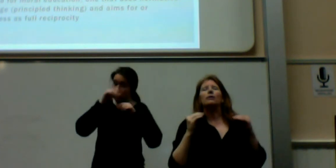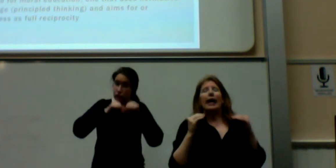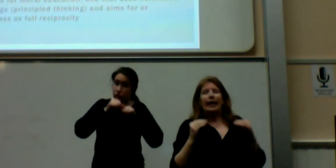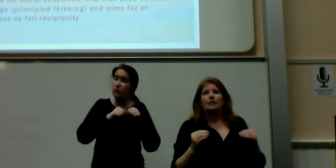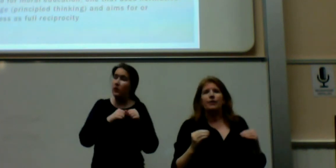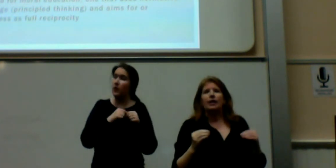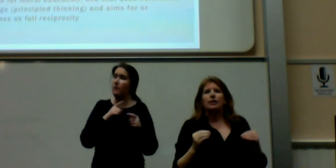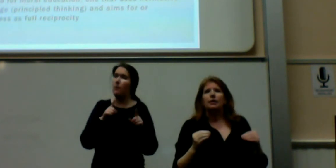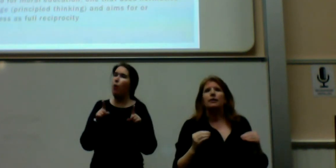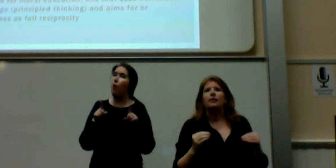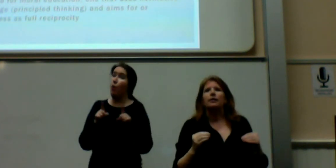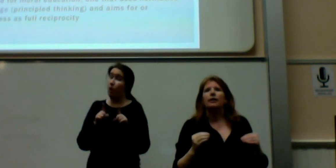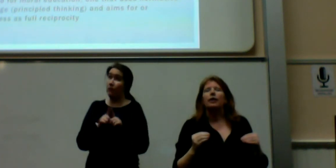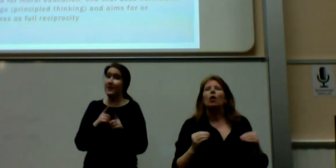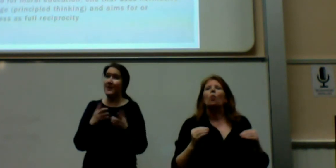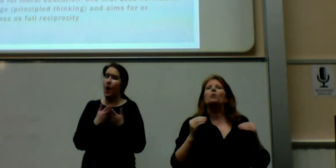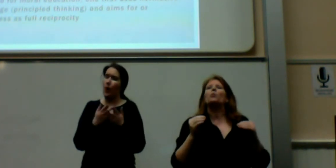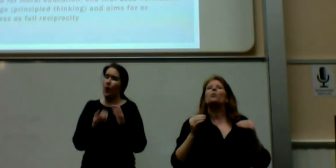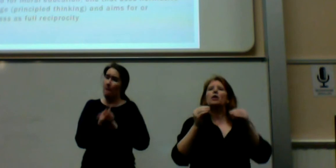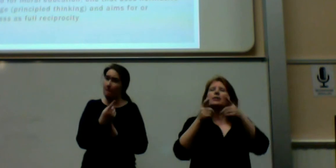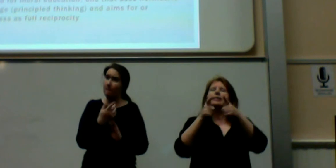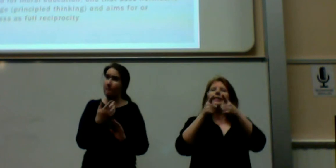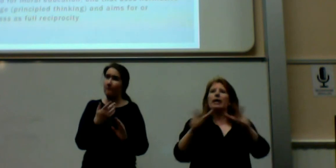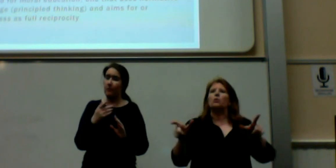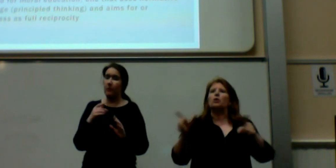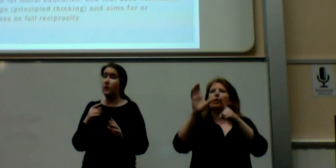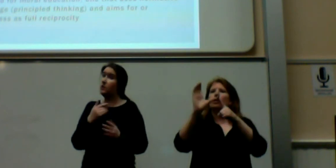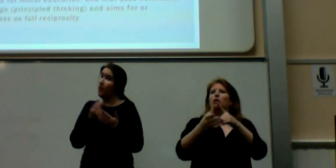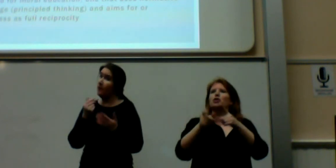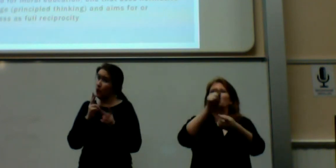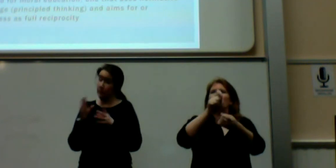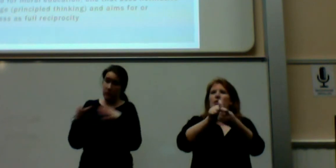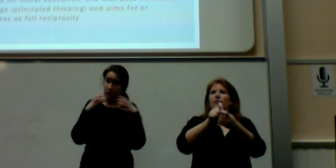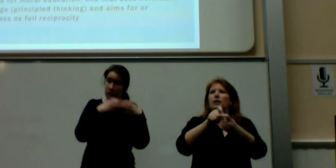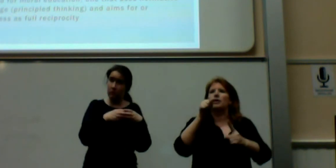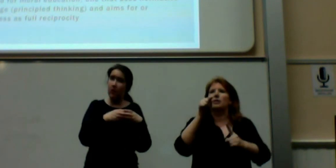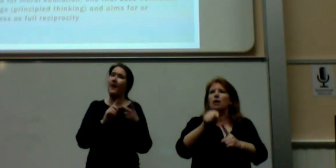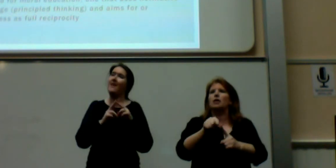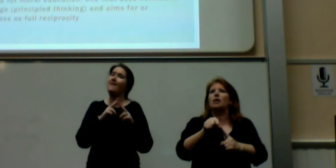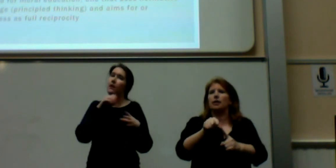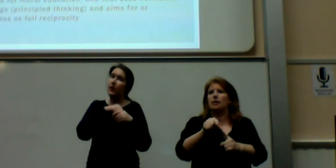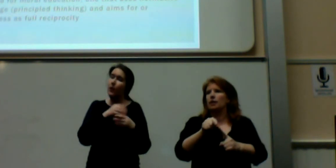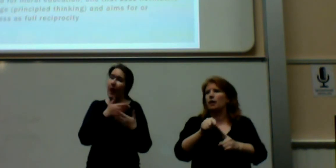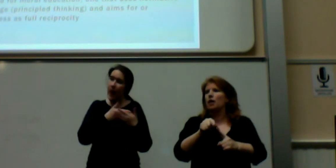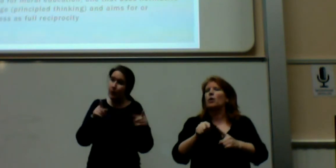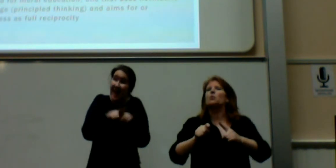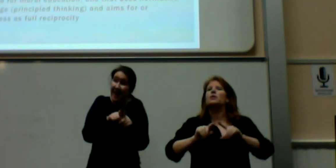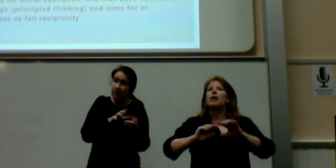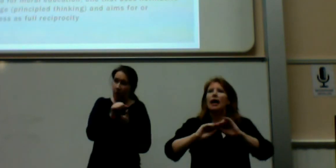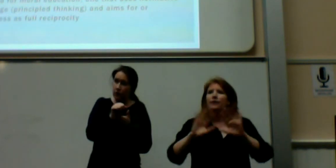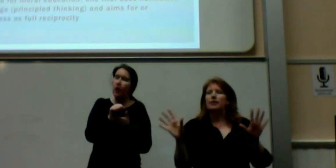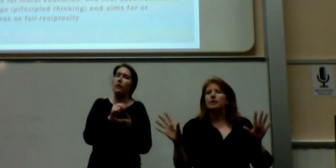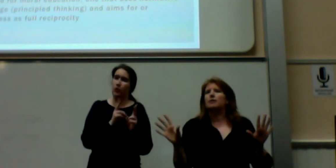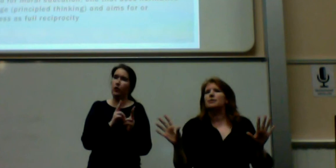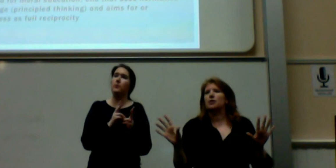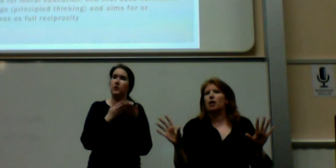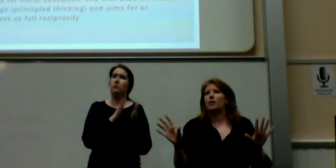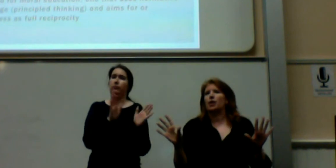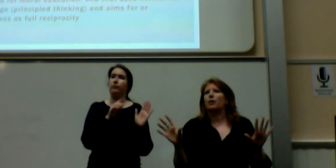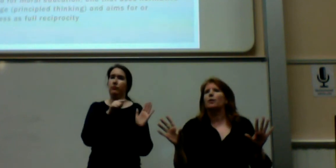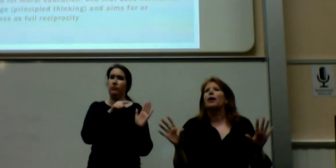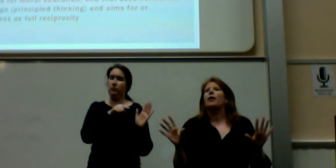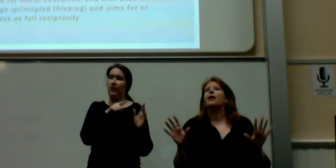always activated when it was language and culture specifically targeted. When it was obvious in